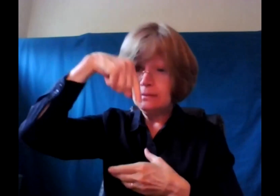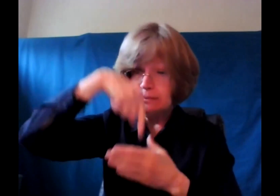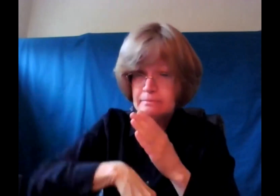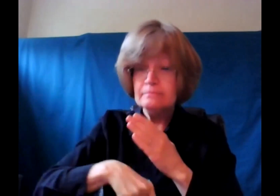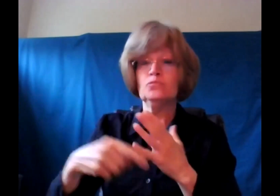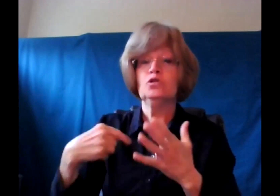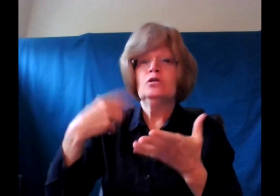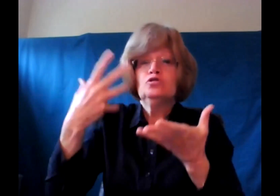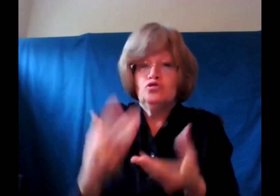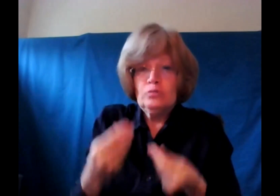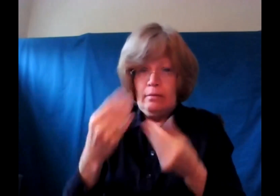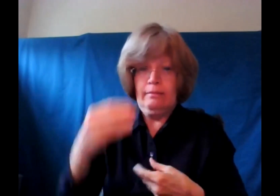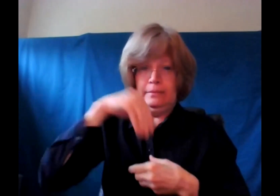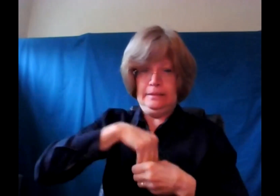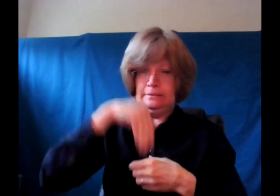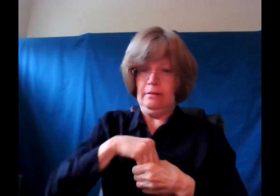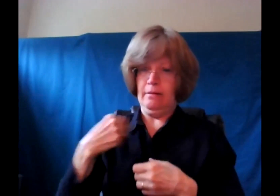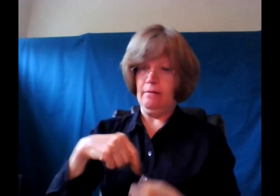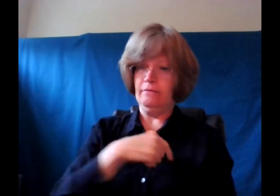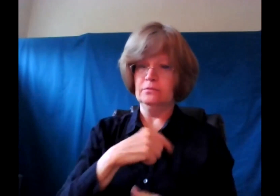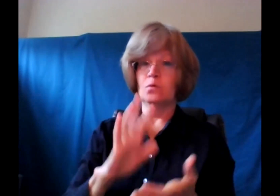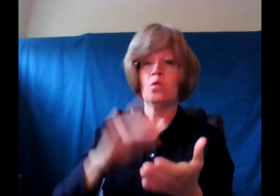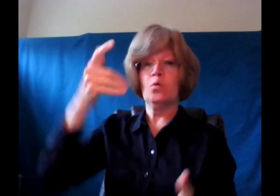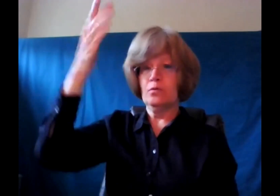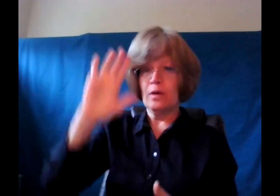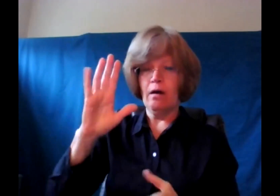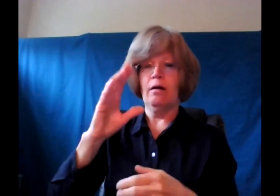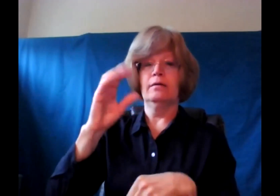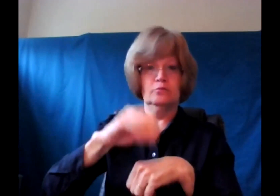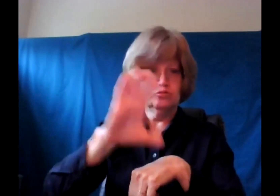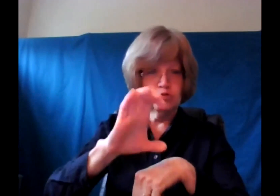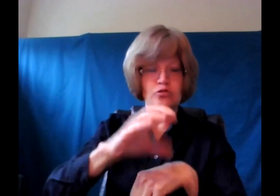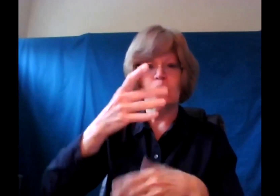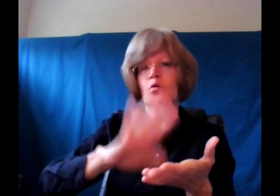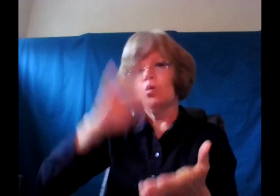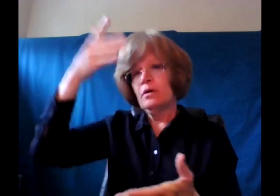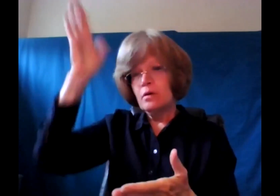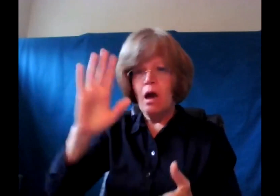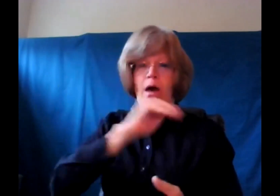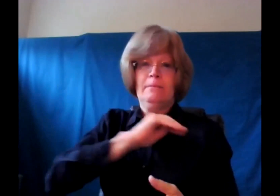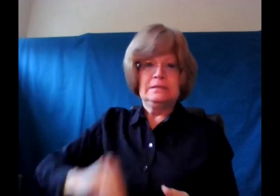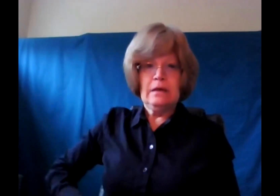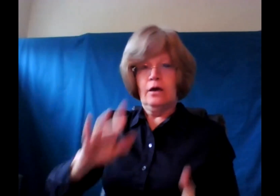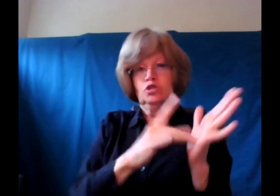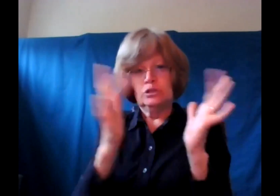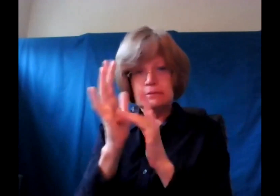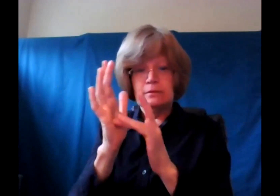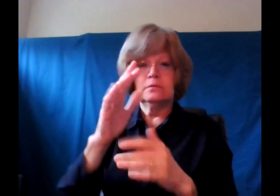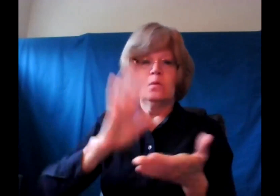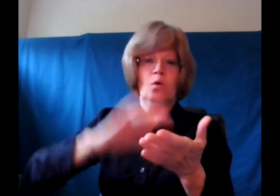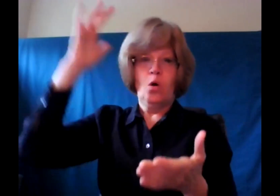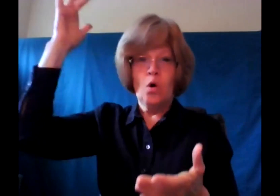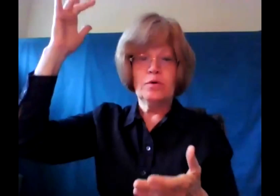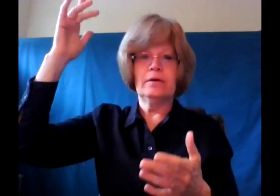gently within us. Glory to God in the church. Glory to God in the Messiah and Jesus.